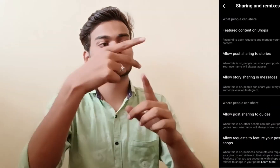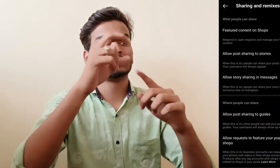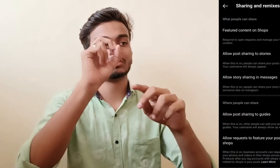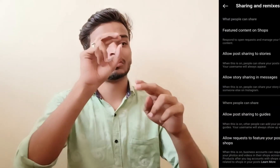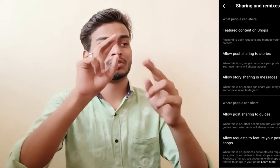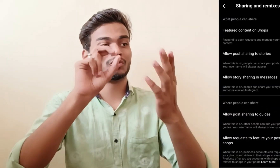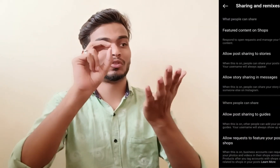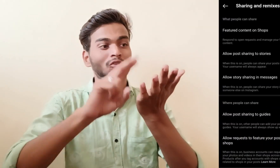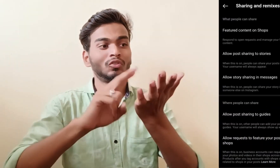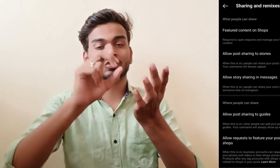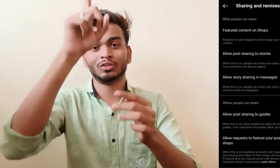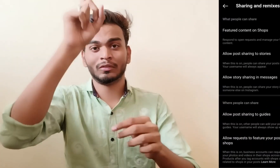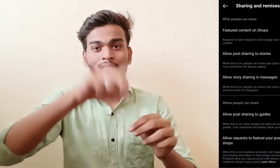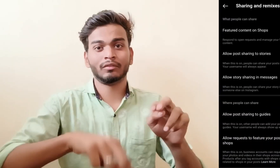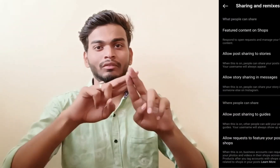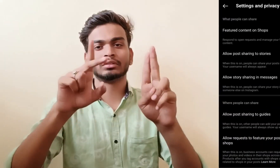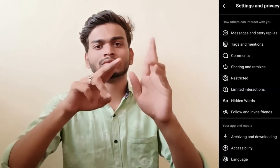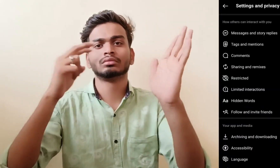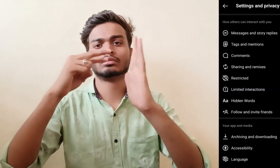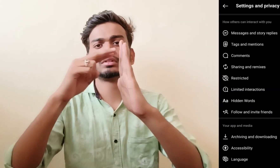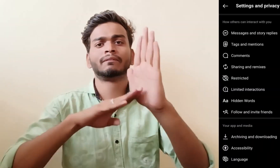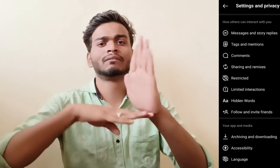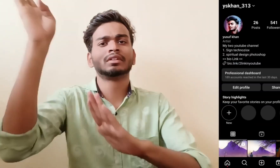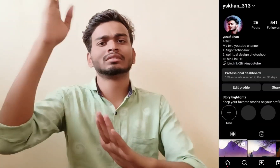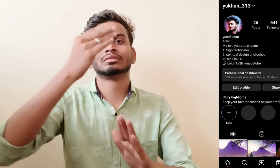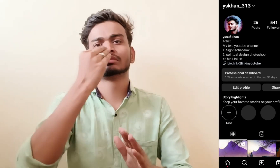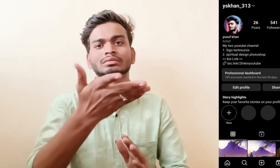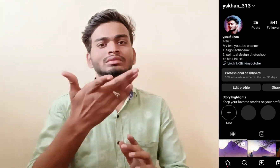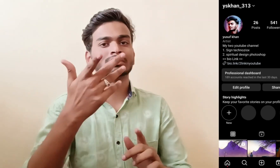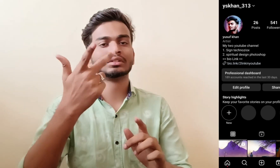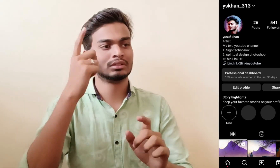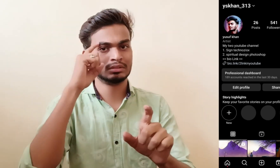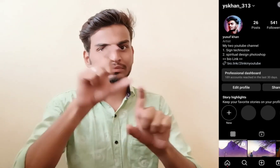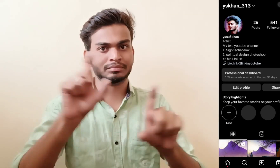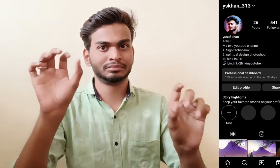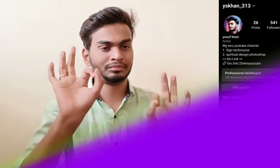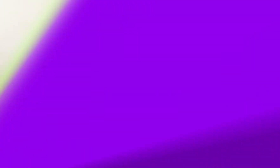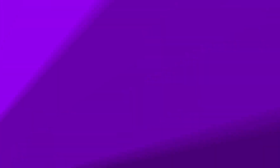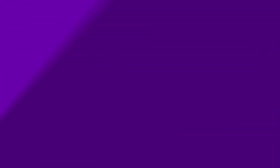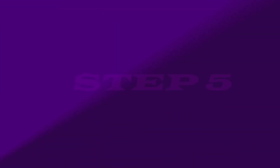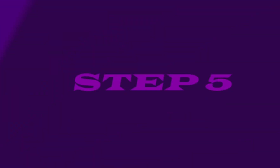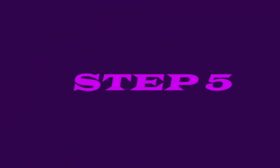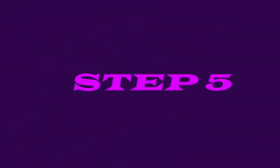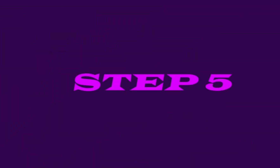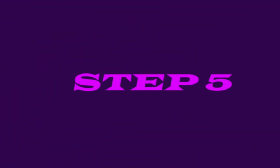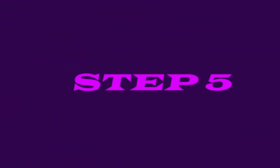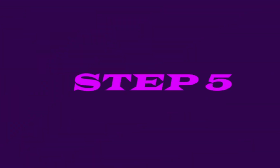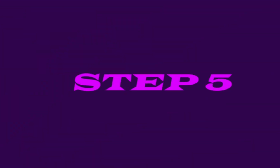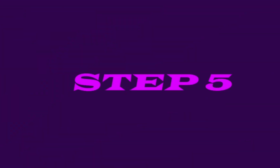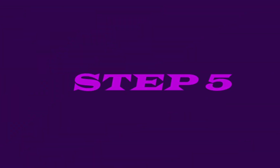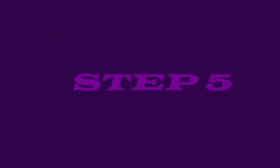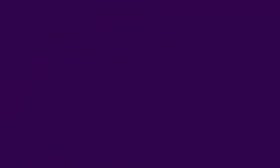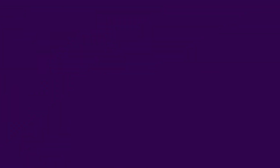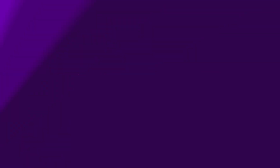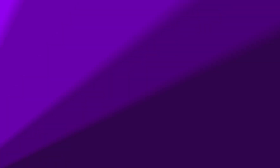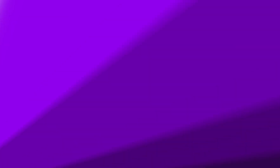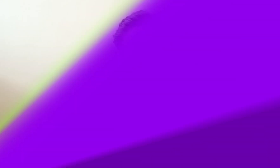understand. Step 5.